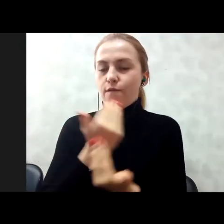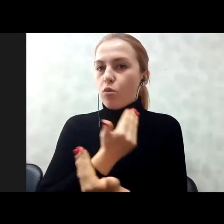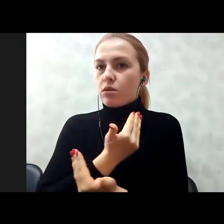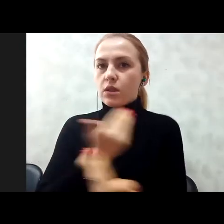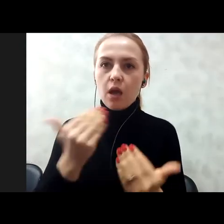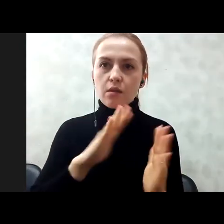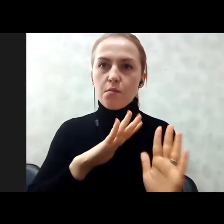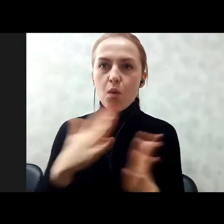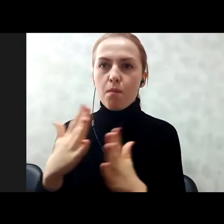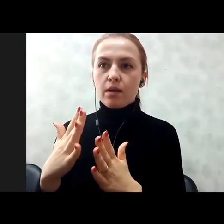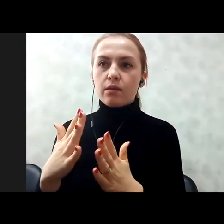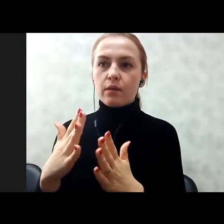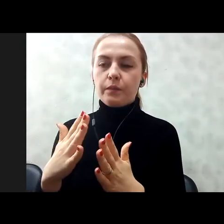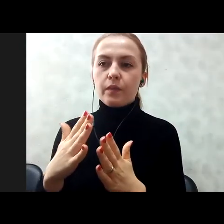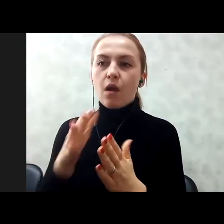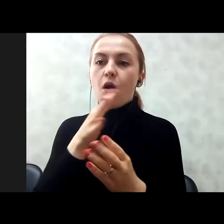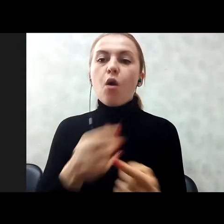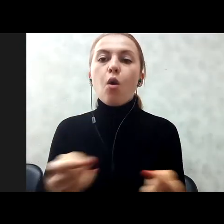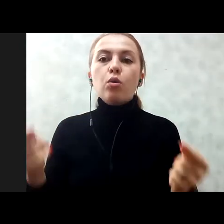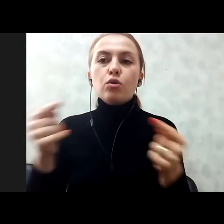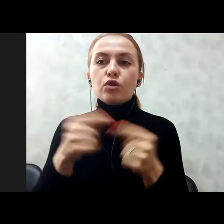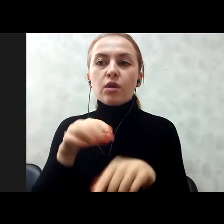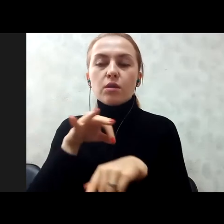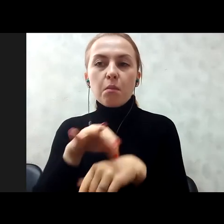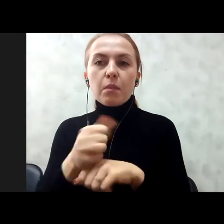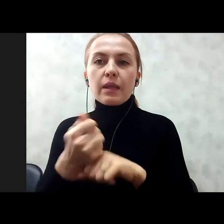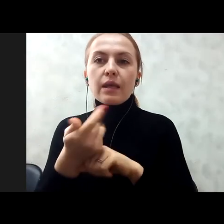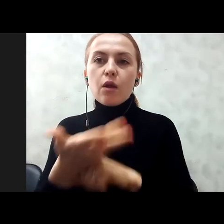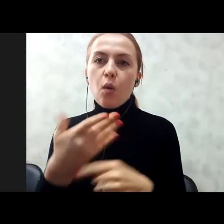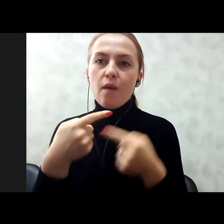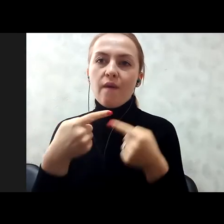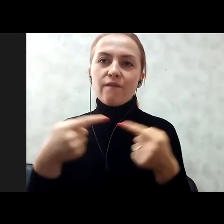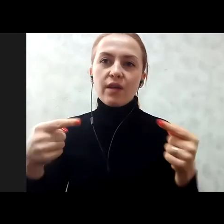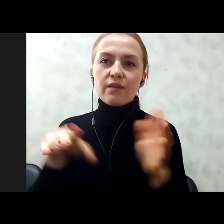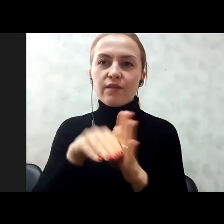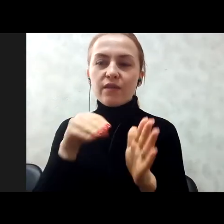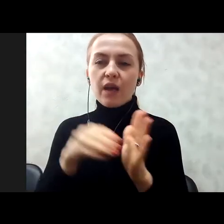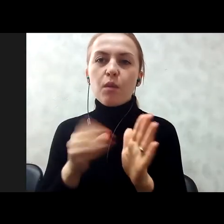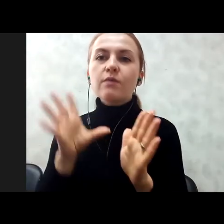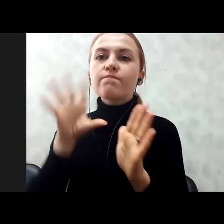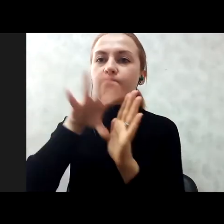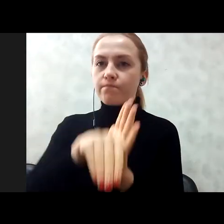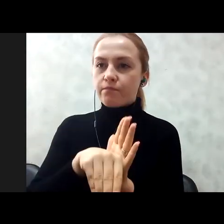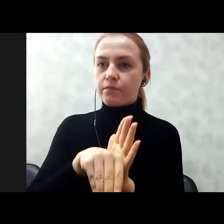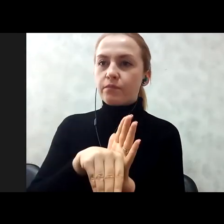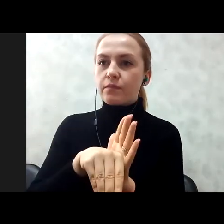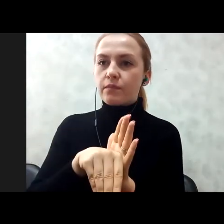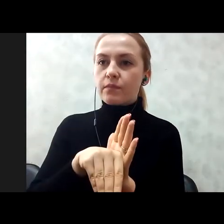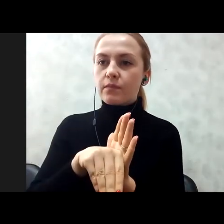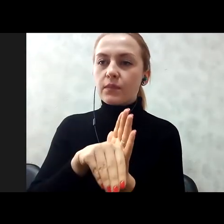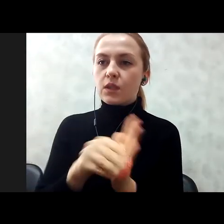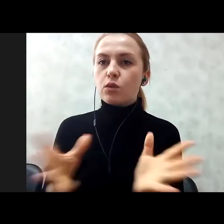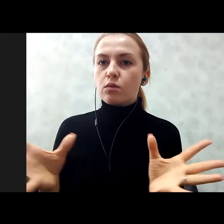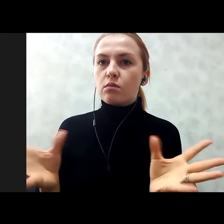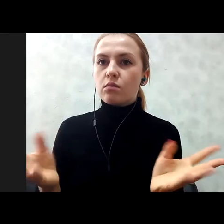of implementing it. And you will remember that certain amendments were actually introduced at the 11th